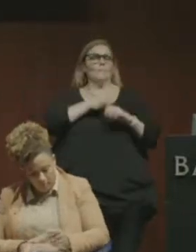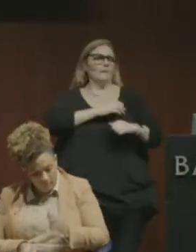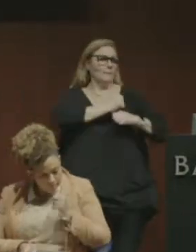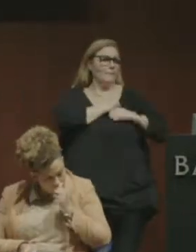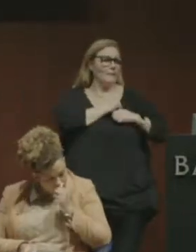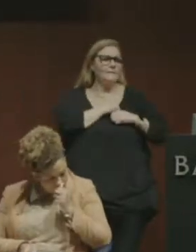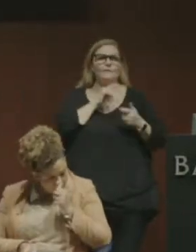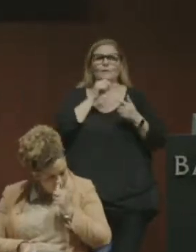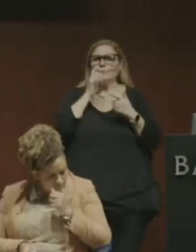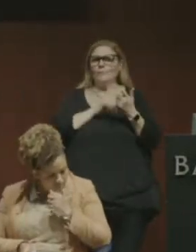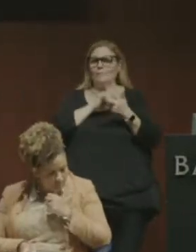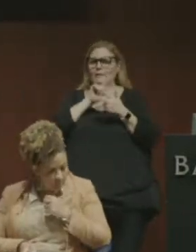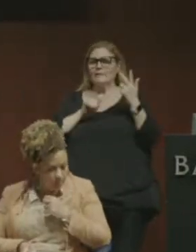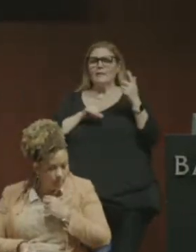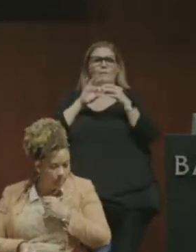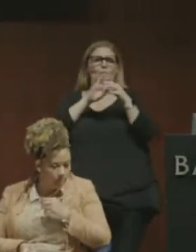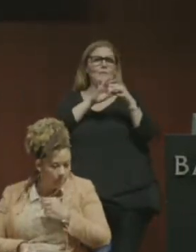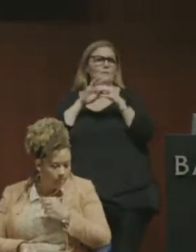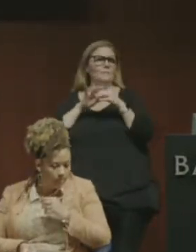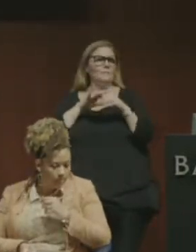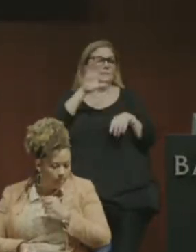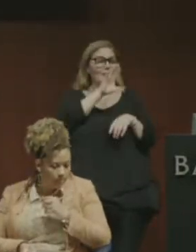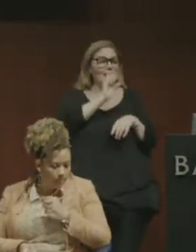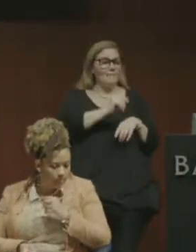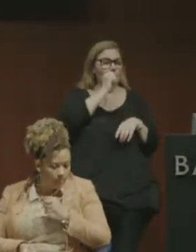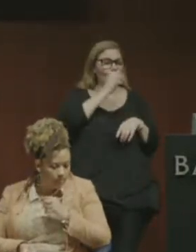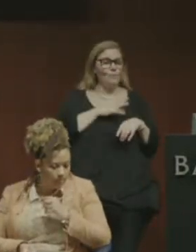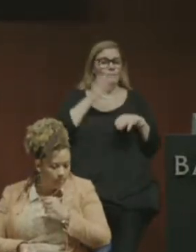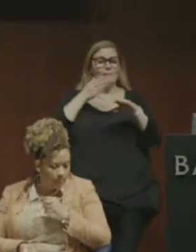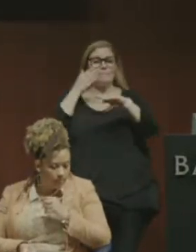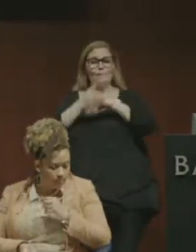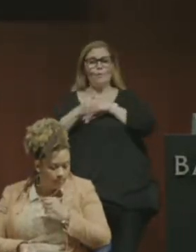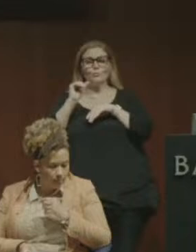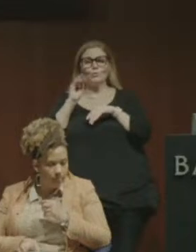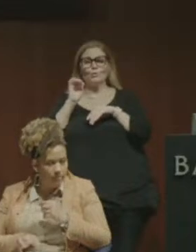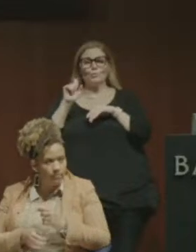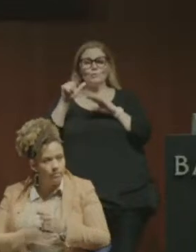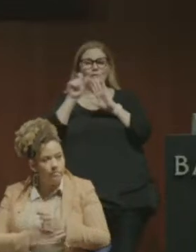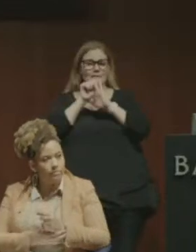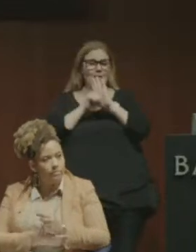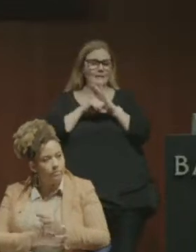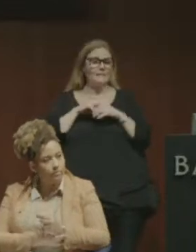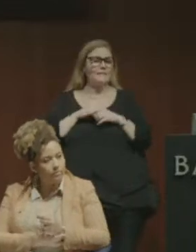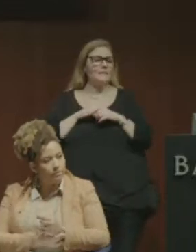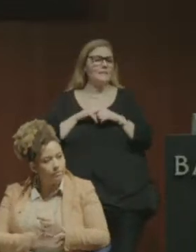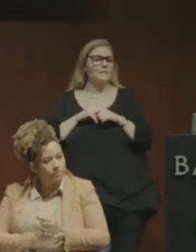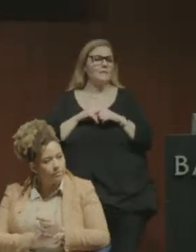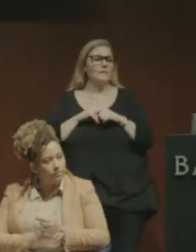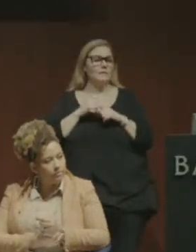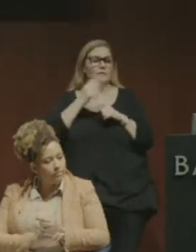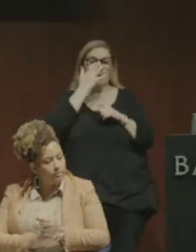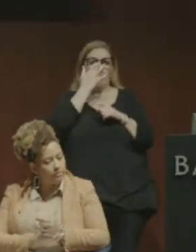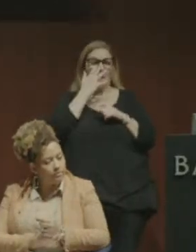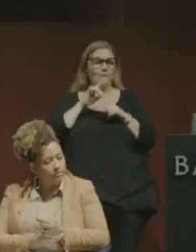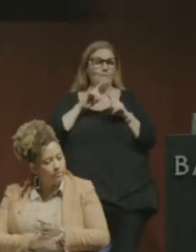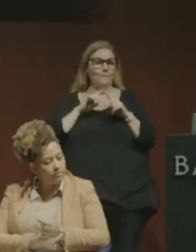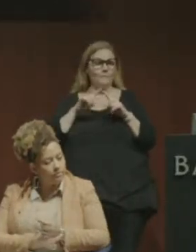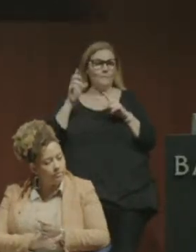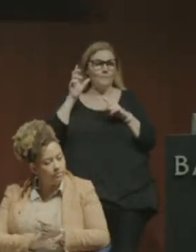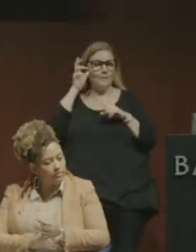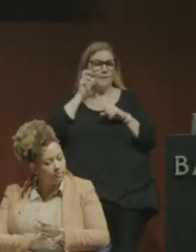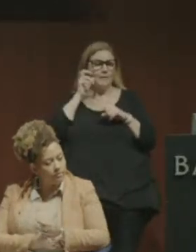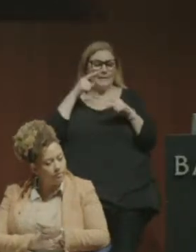militaries, and the relationship between African women and the post-colonial state. So I read this question at